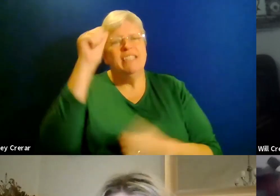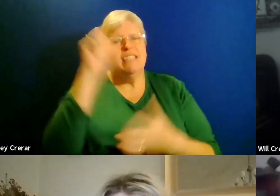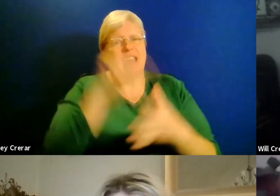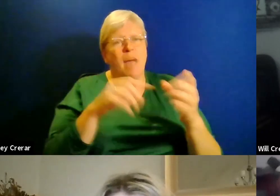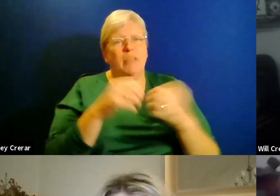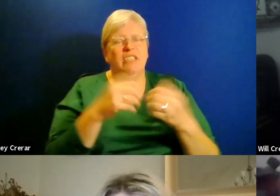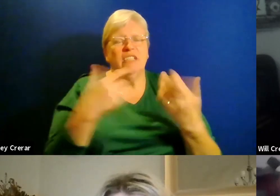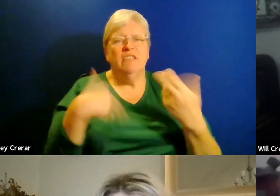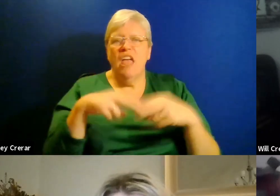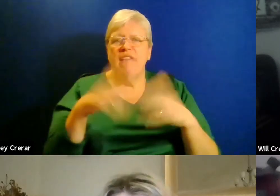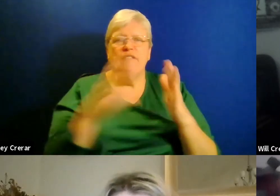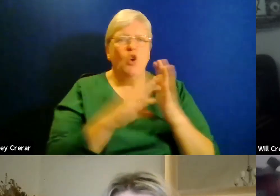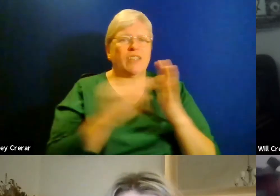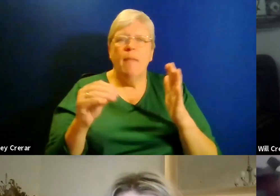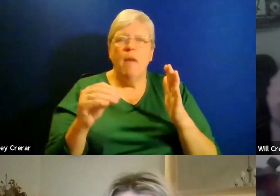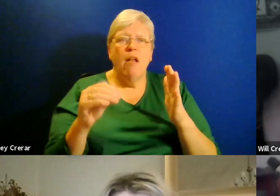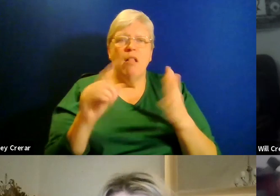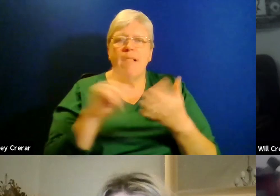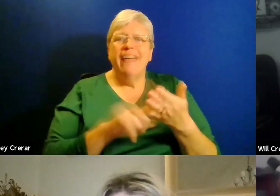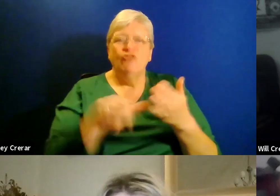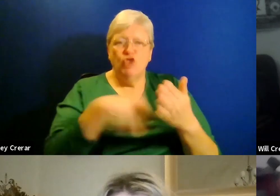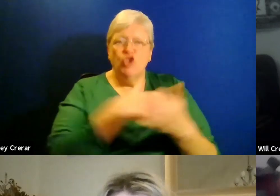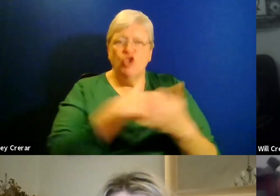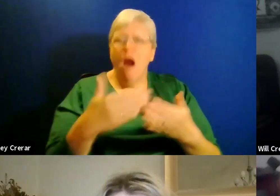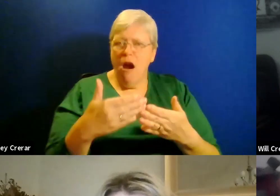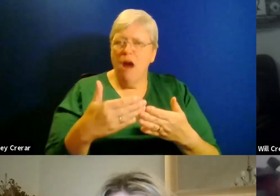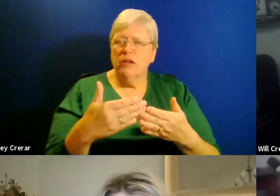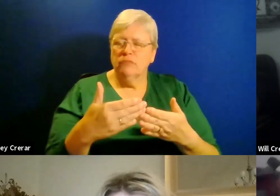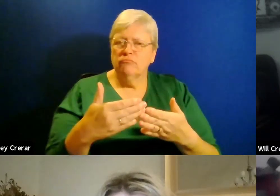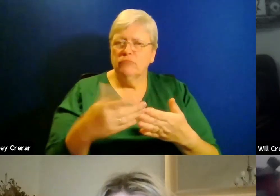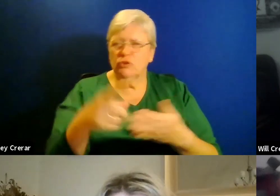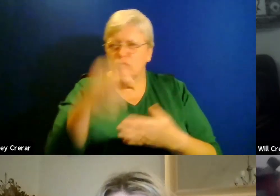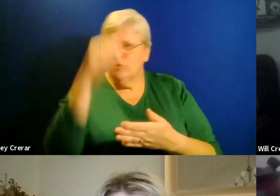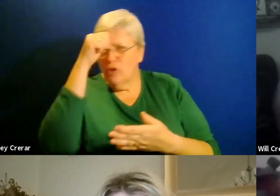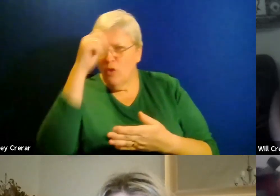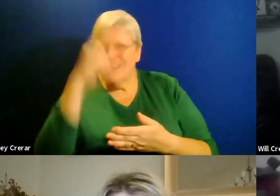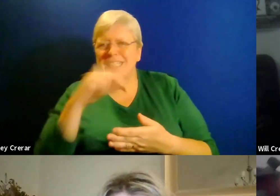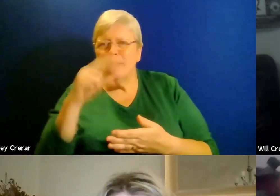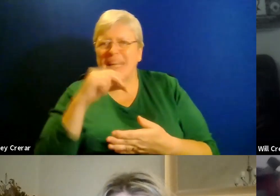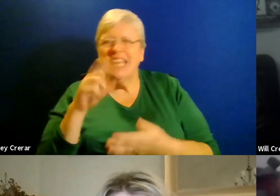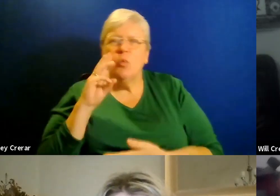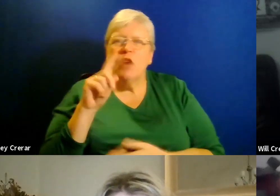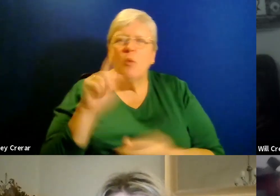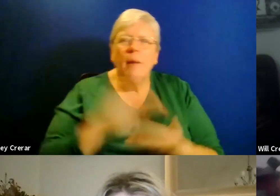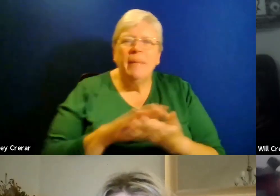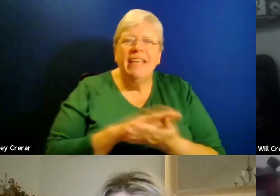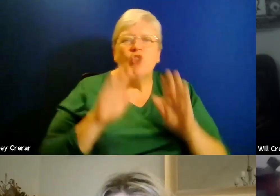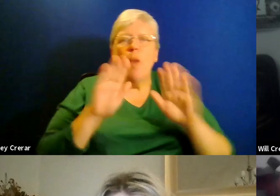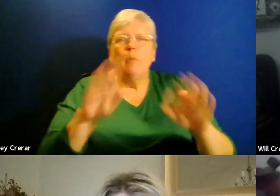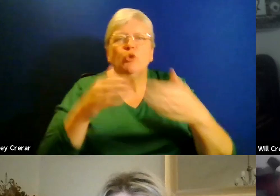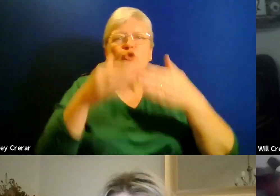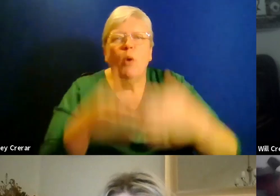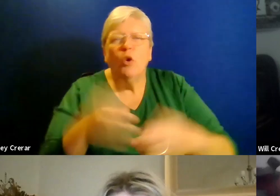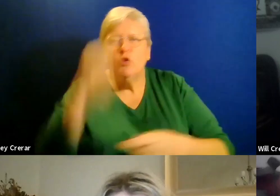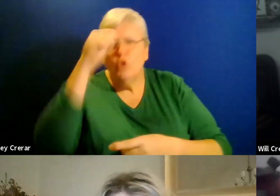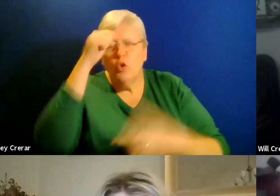example, you're in the literature scene. You know what Speaking Weird is, you know what Pushing Out the Boat is, you know what